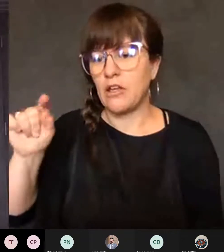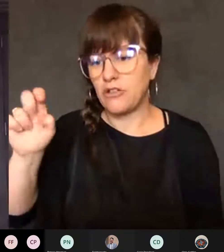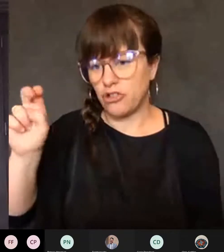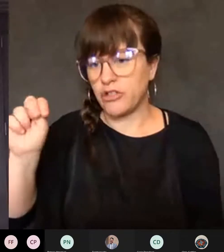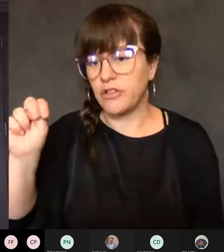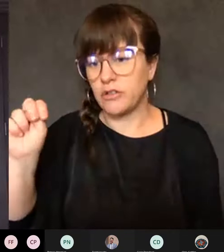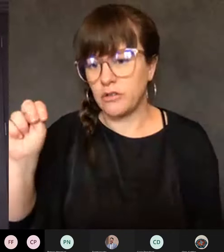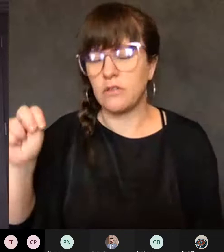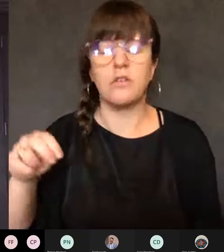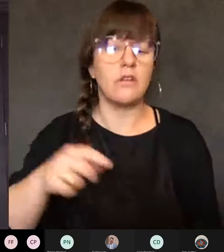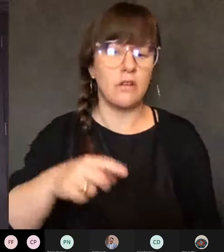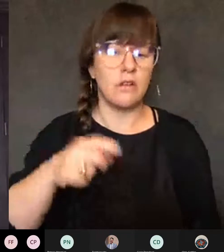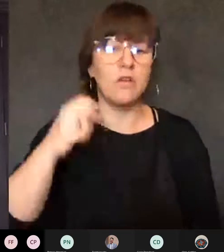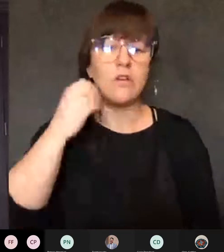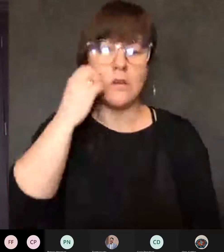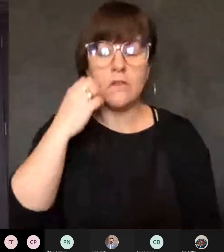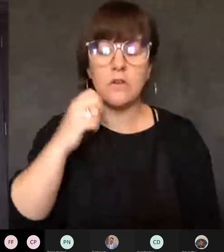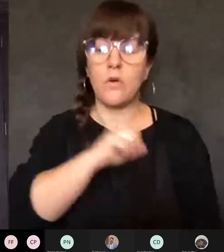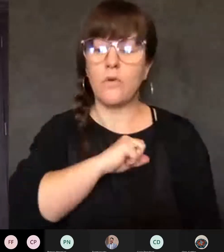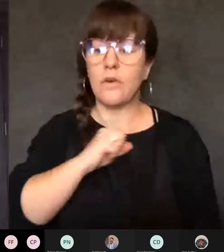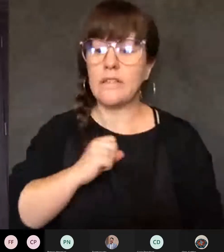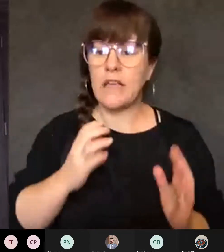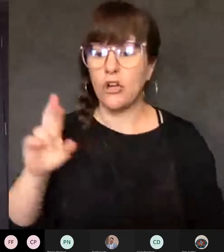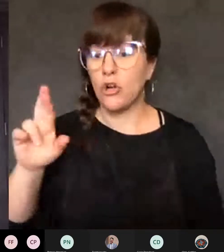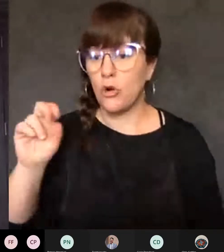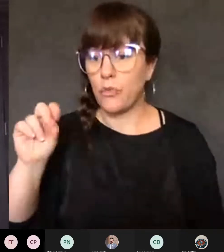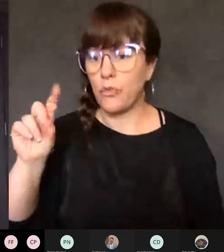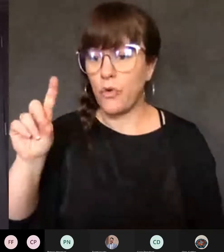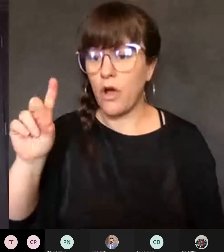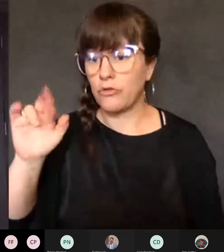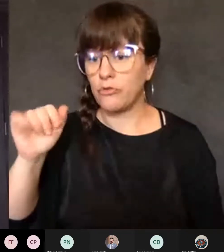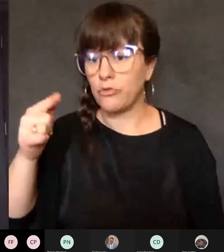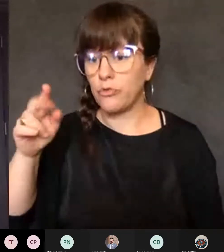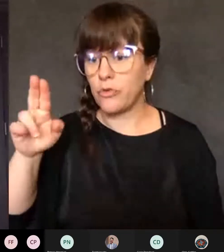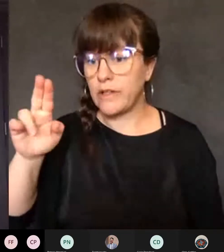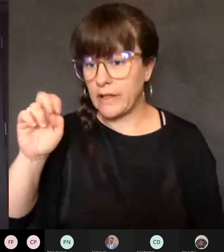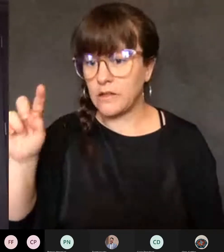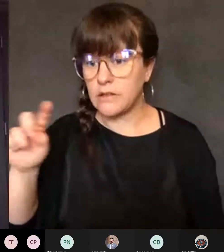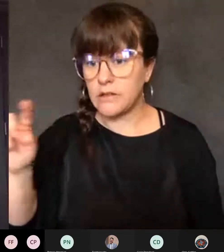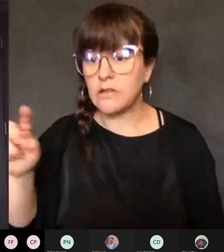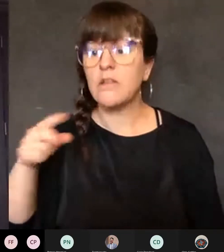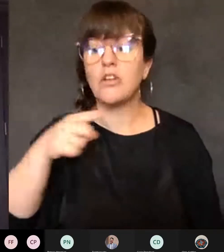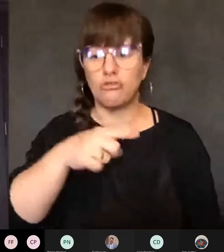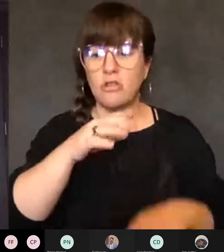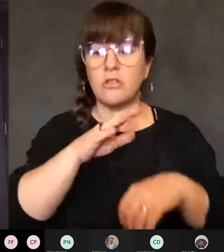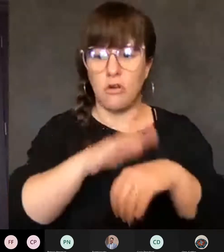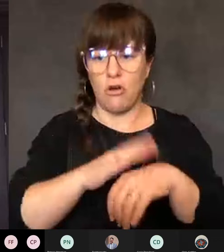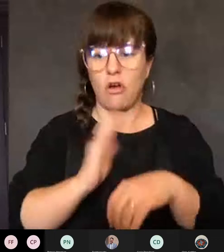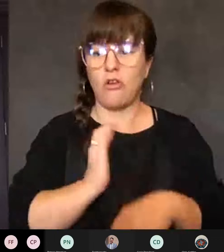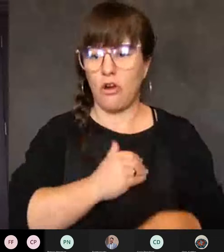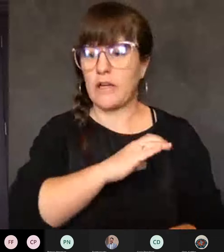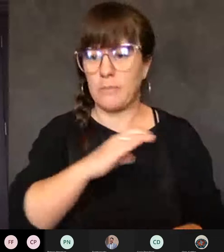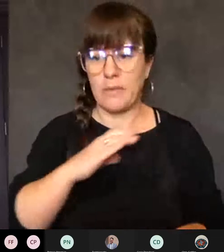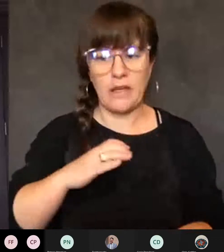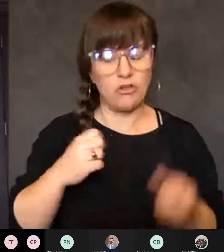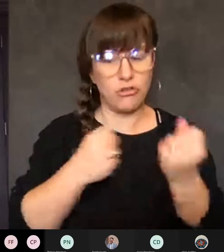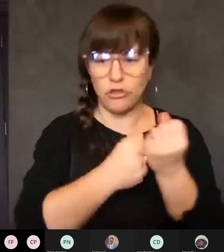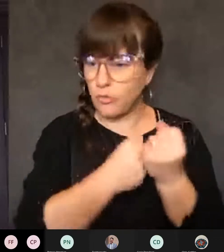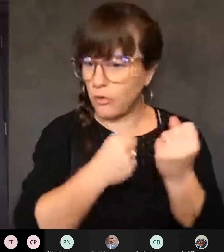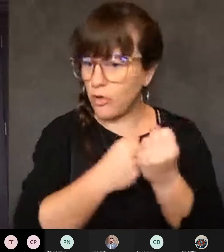so I think that can only be good for us. She's extremely supportive of Santa Fe Community College. She's very supportive of higher education